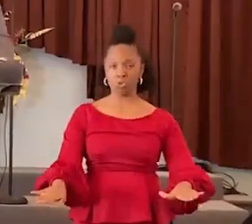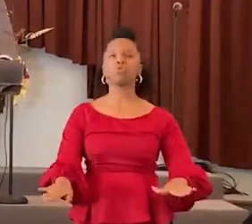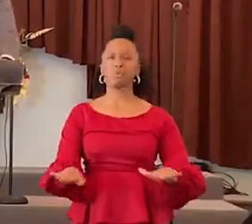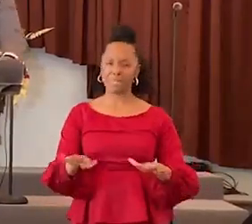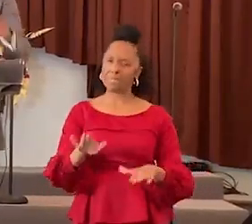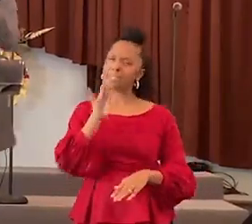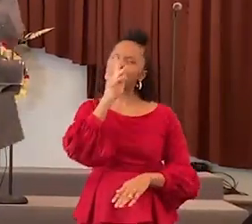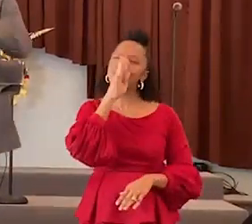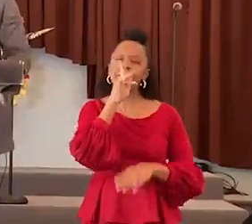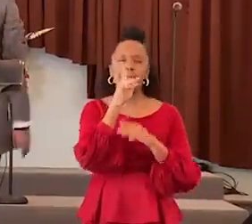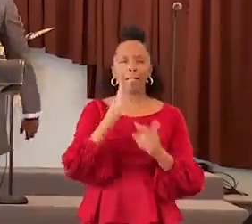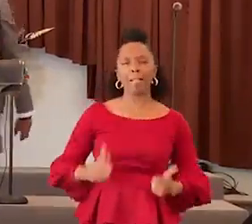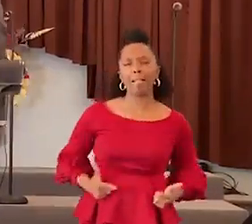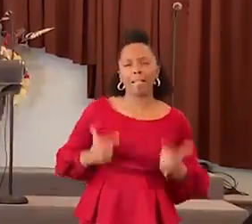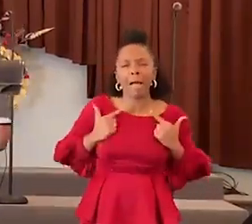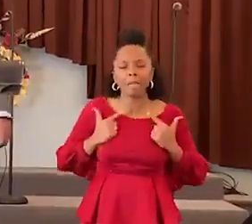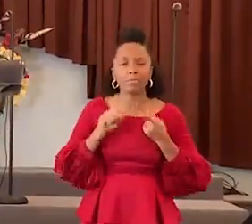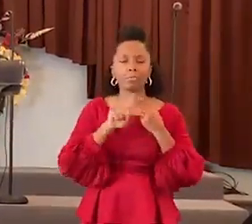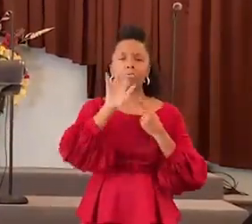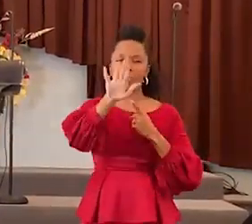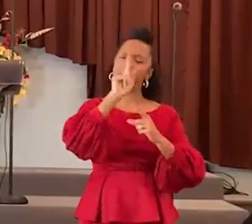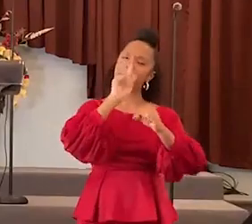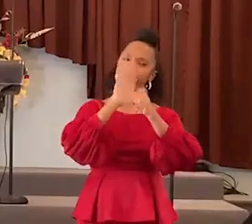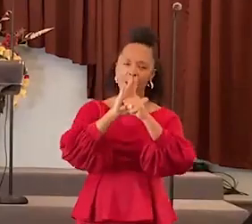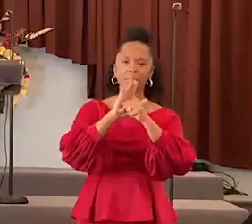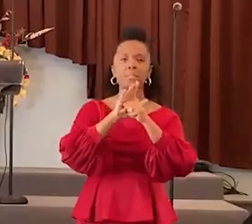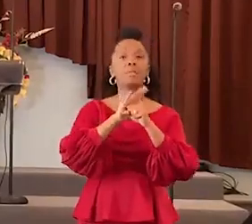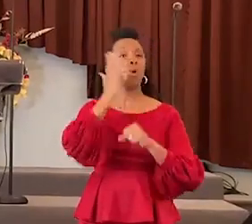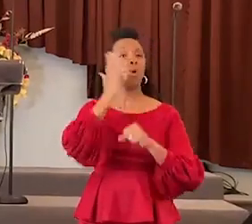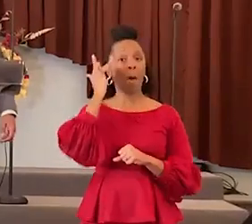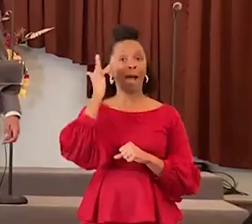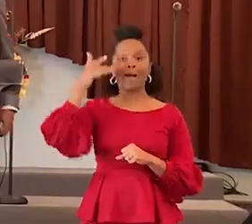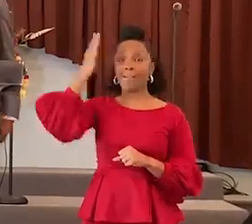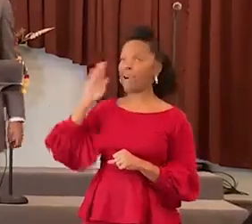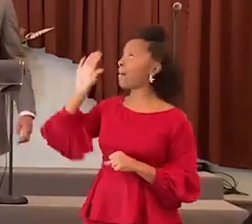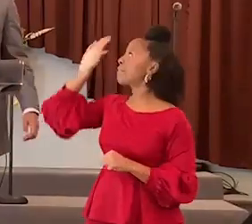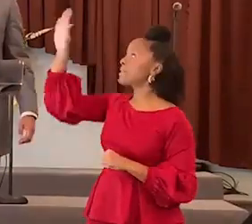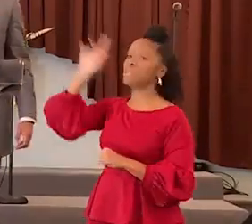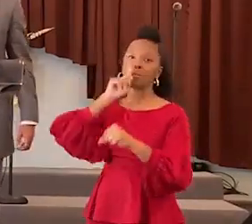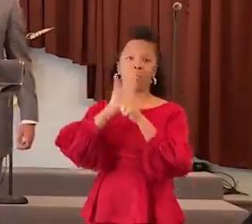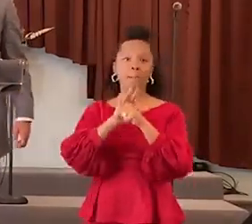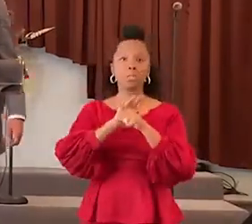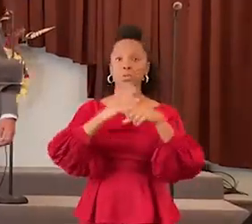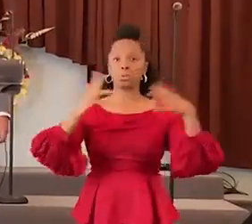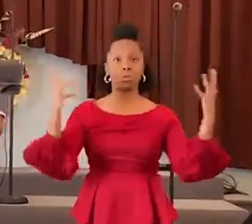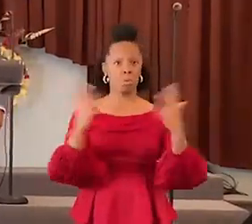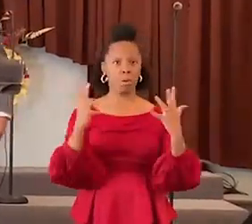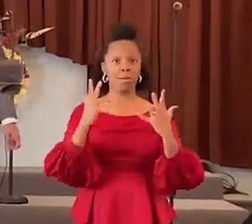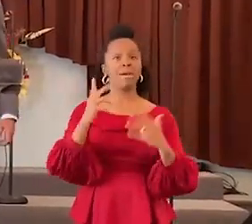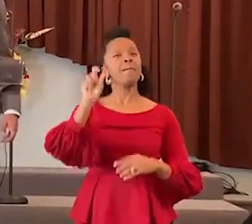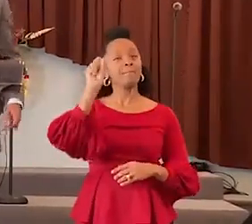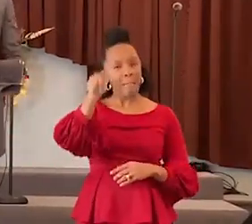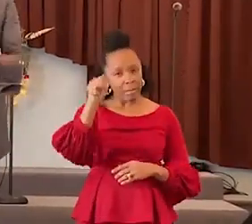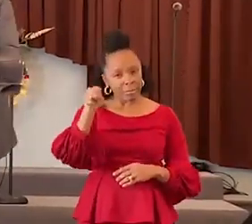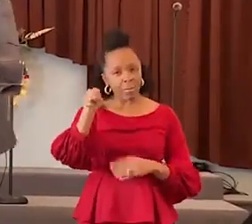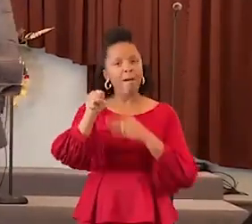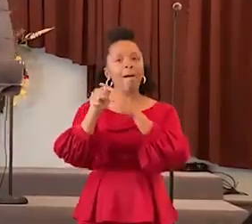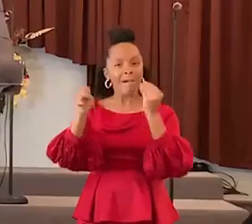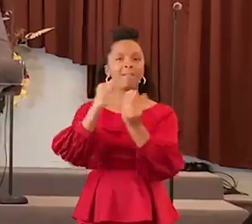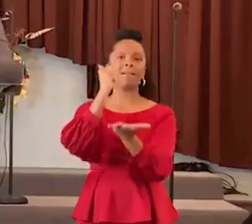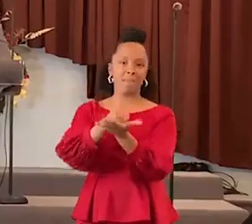life into your promises. Because the promises of God are yea and amen.